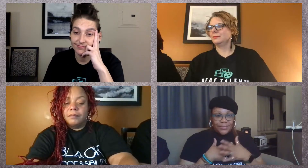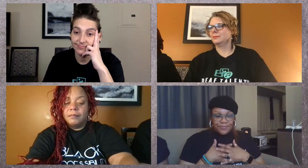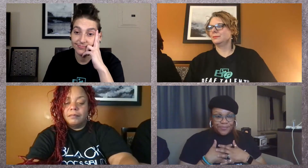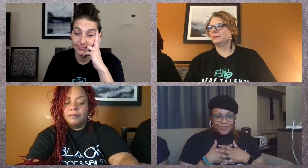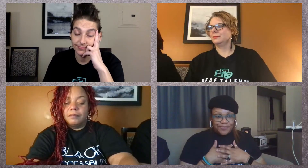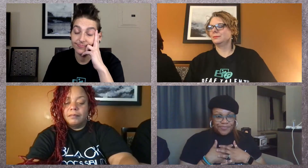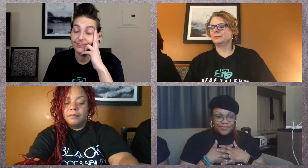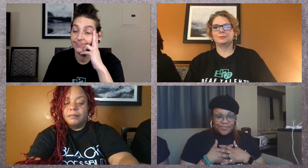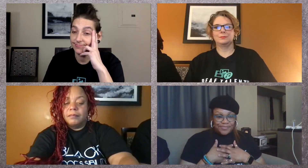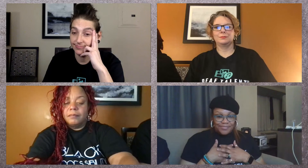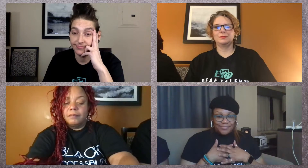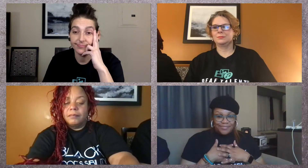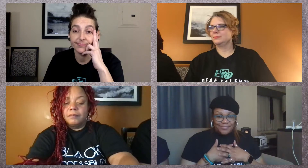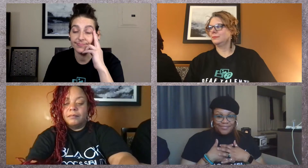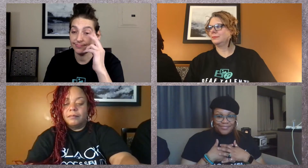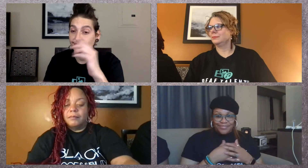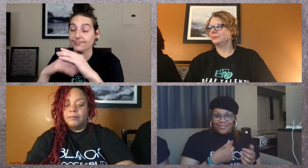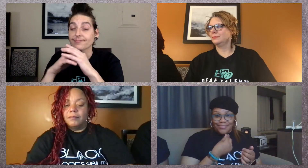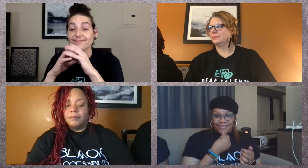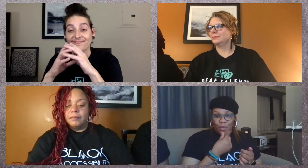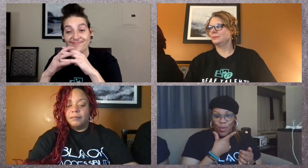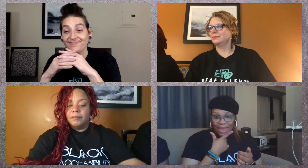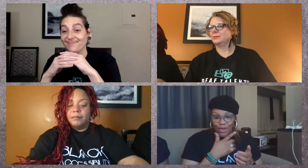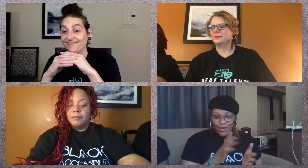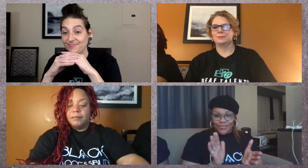Like they would resist me, a Black woman,